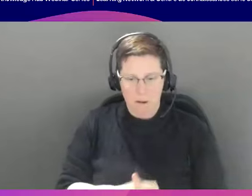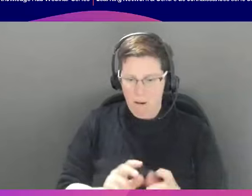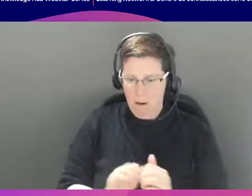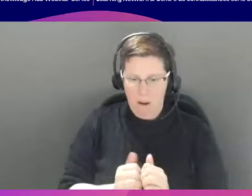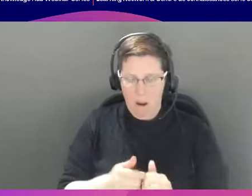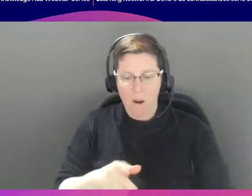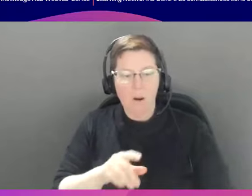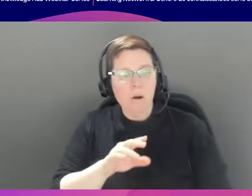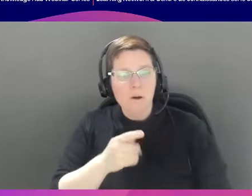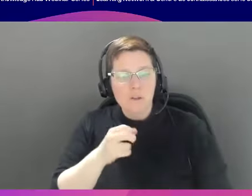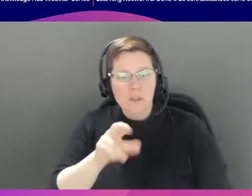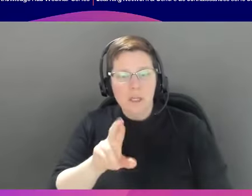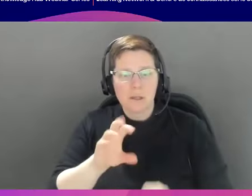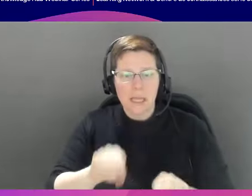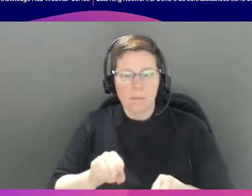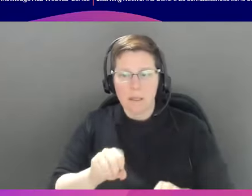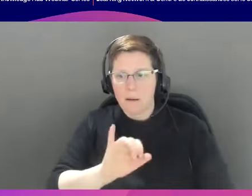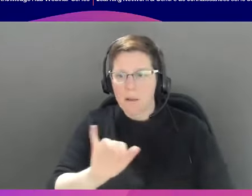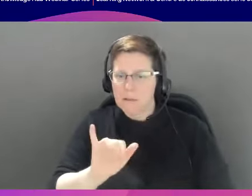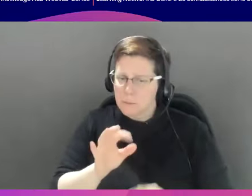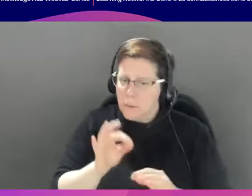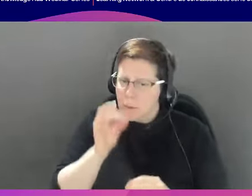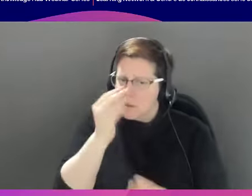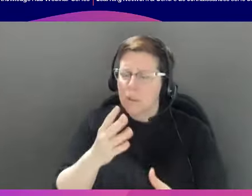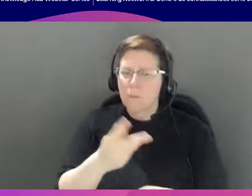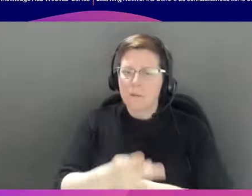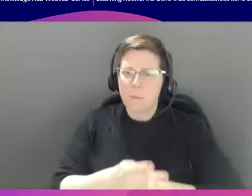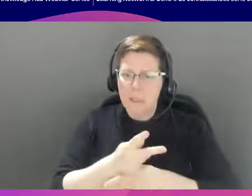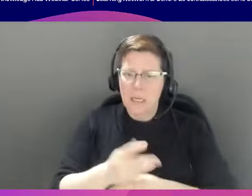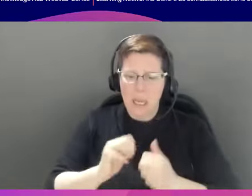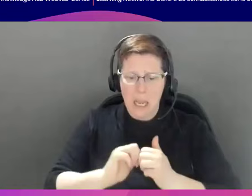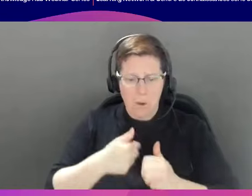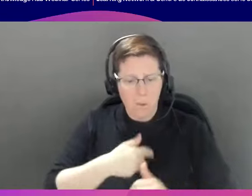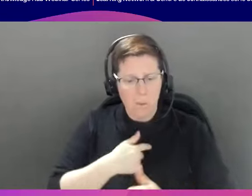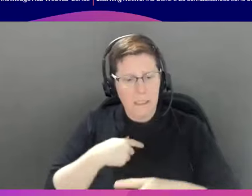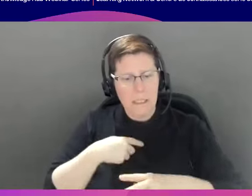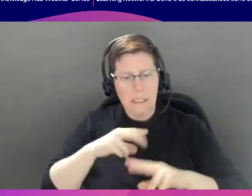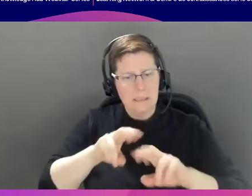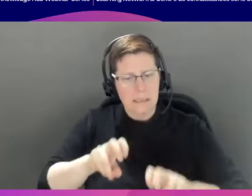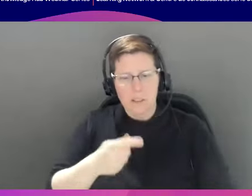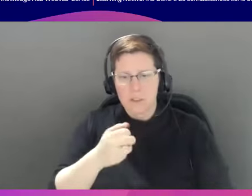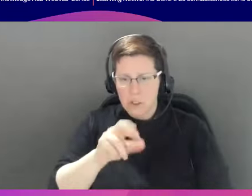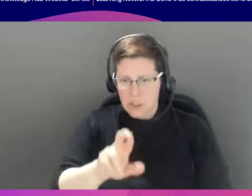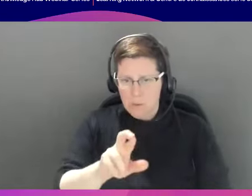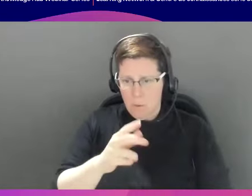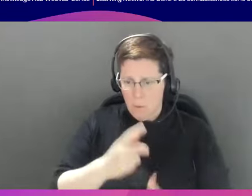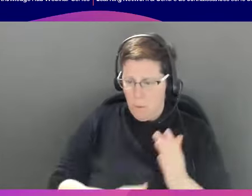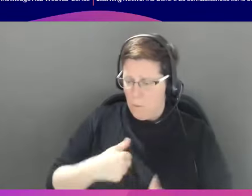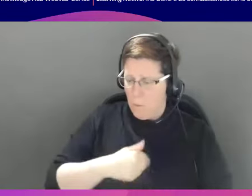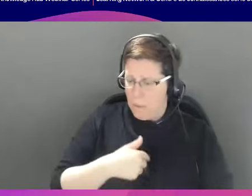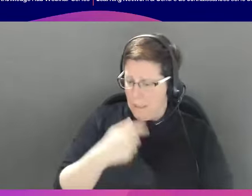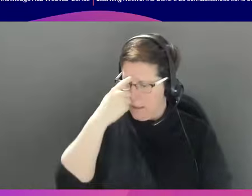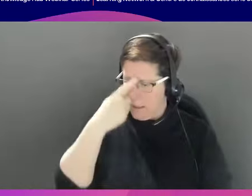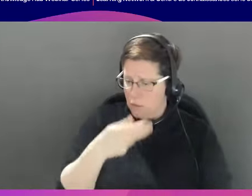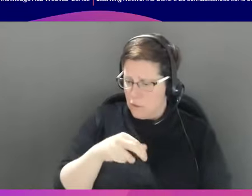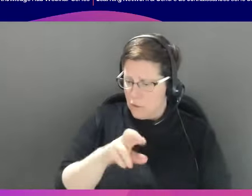also want to highlight that there should be a practice of care of how we assess gender. And so when we consider gender in extremist discourse, we